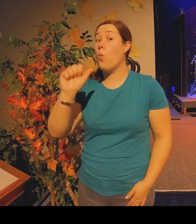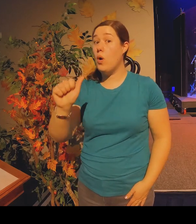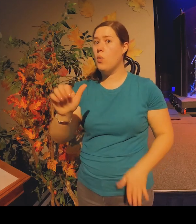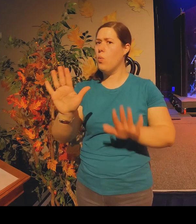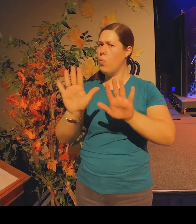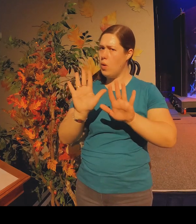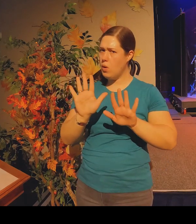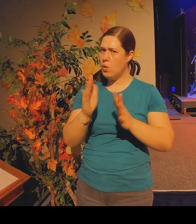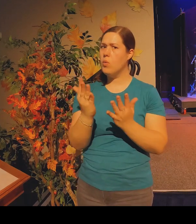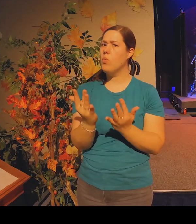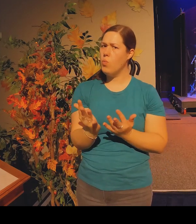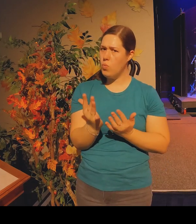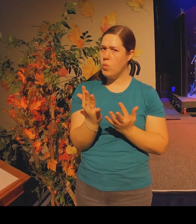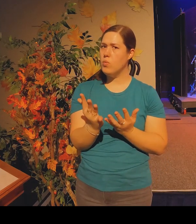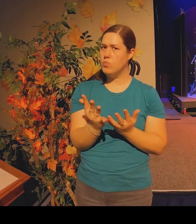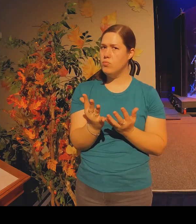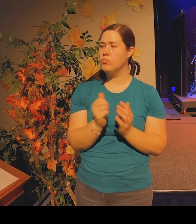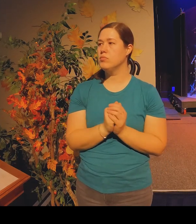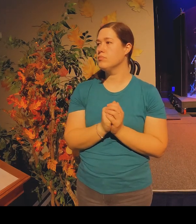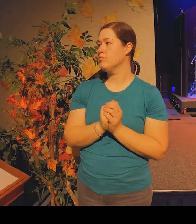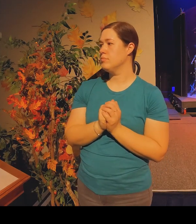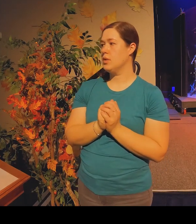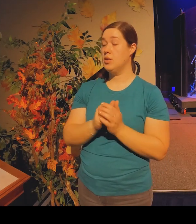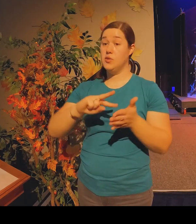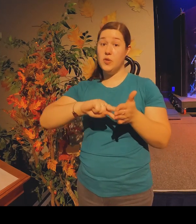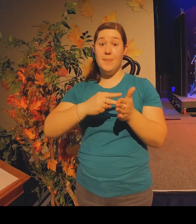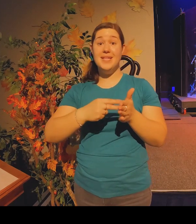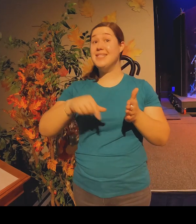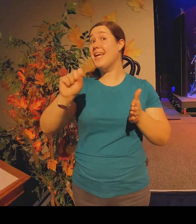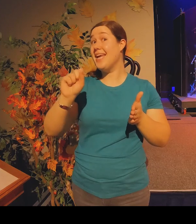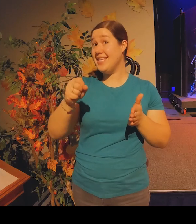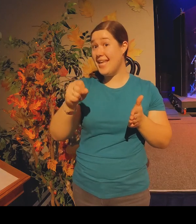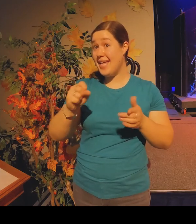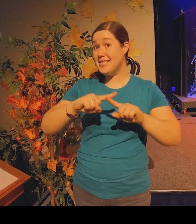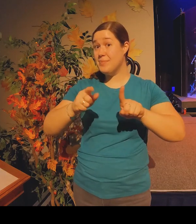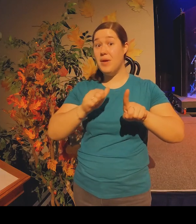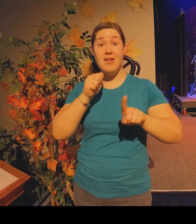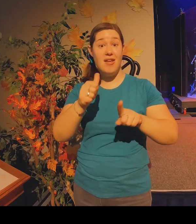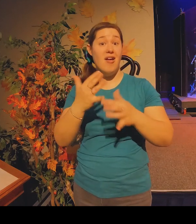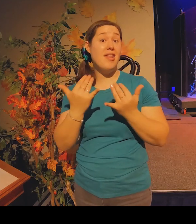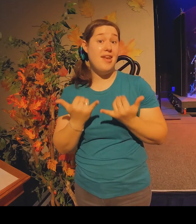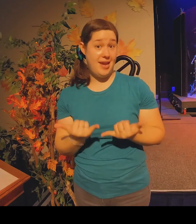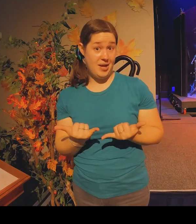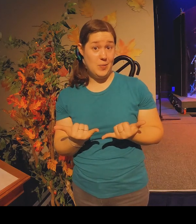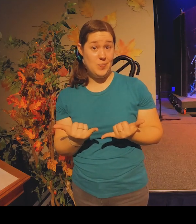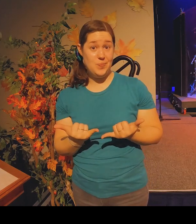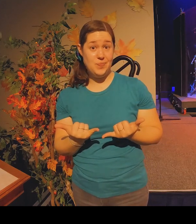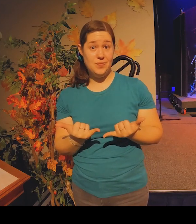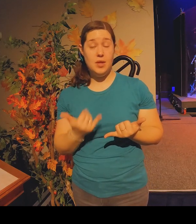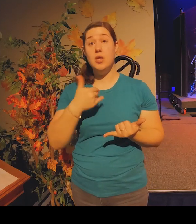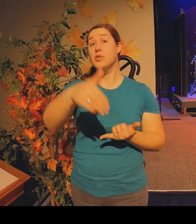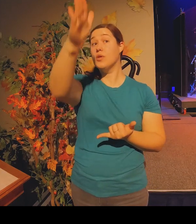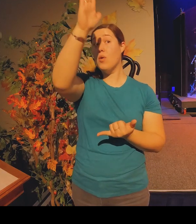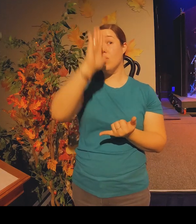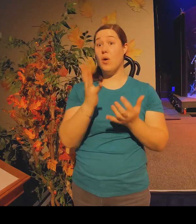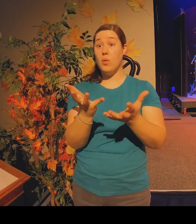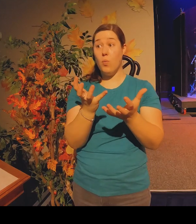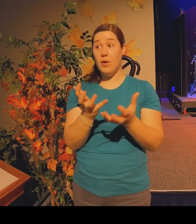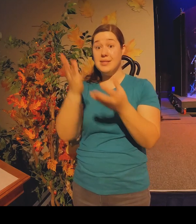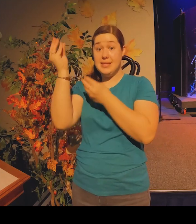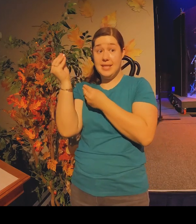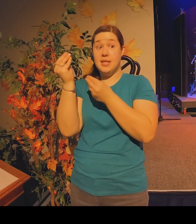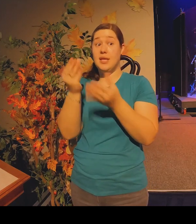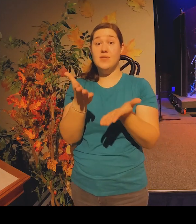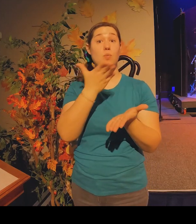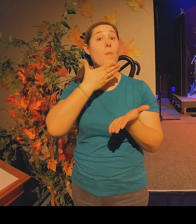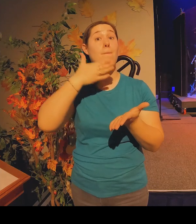time. Because God not only wants to give us what is best for us, but God also wants to give it to us when it